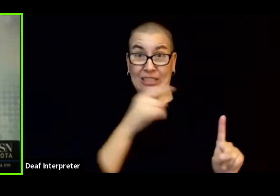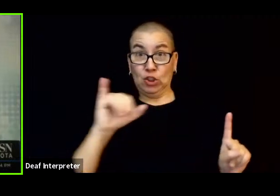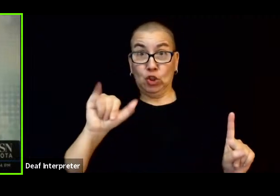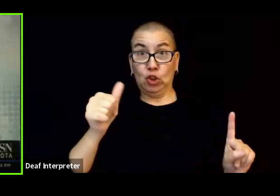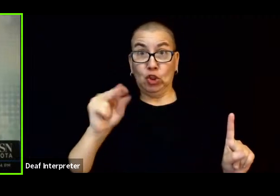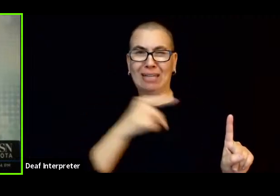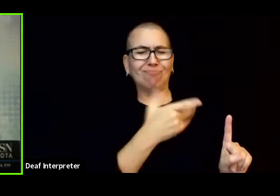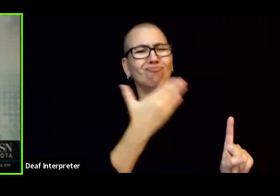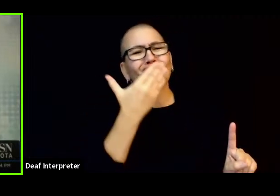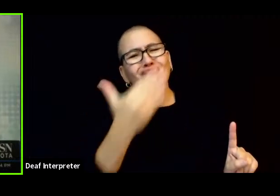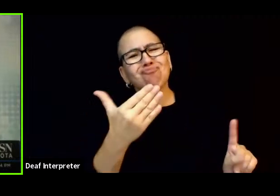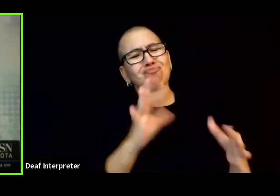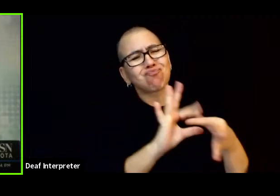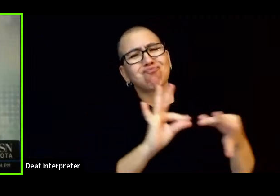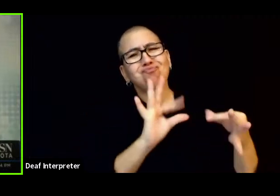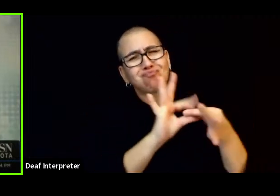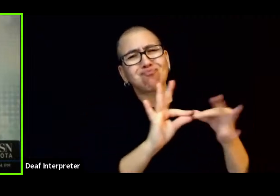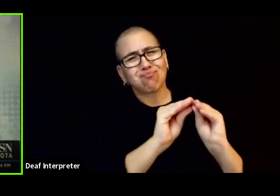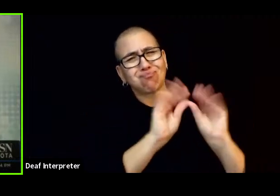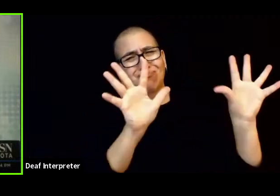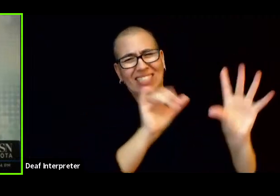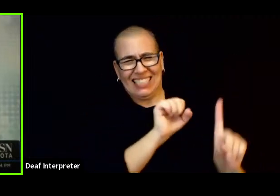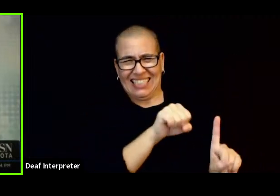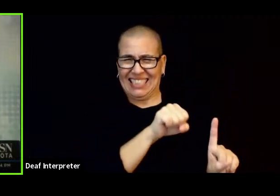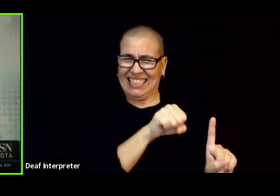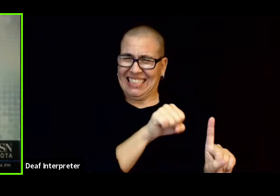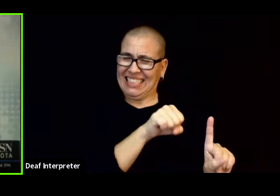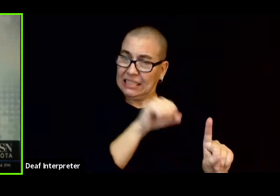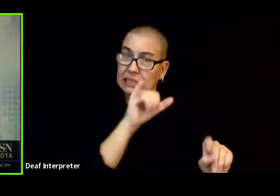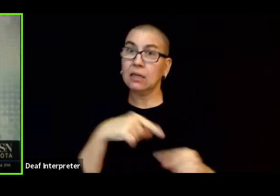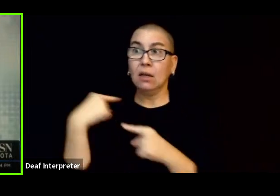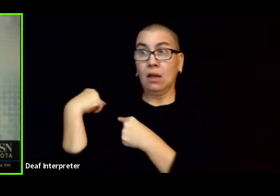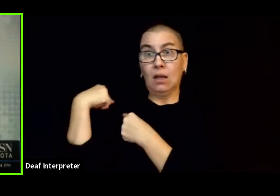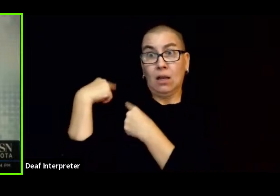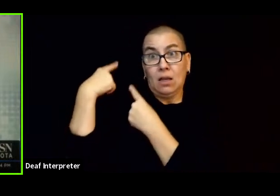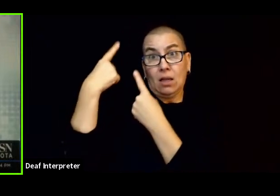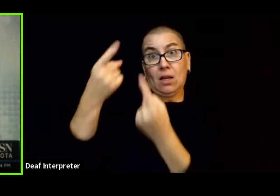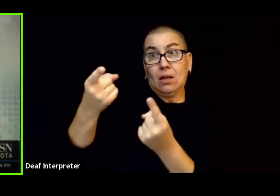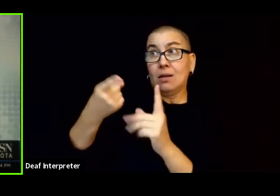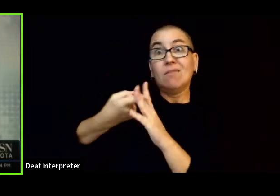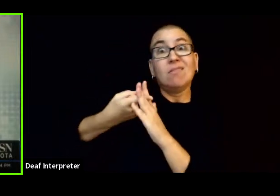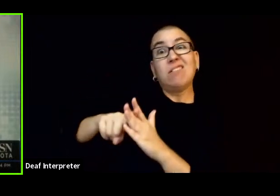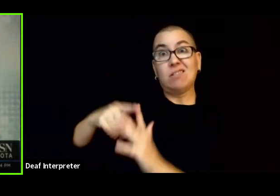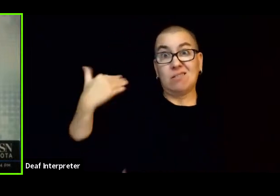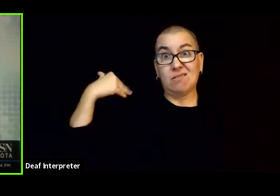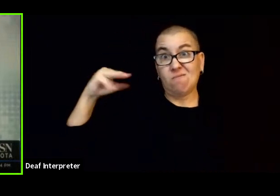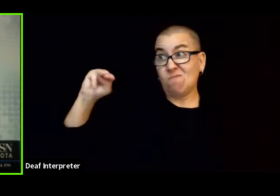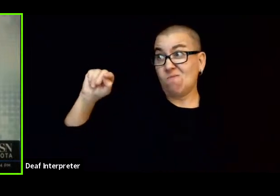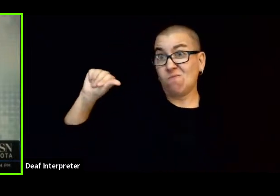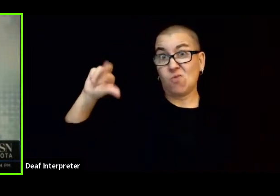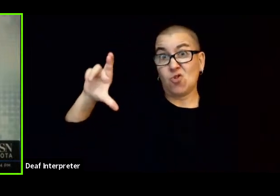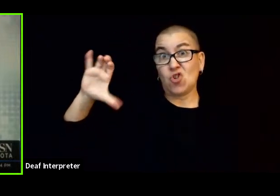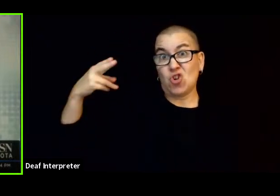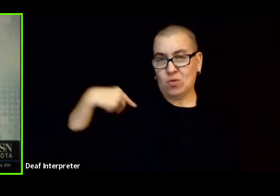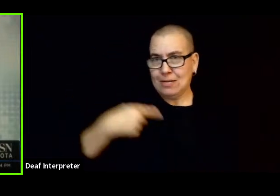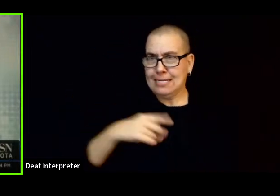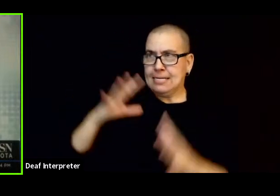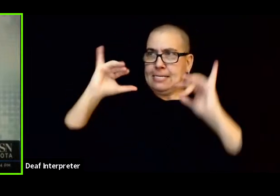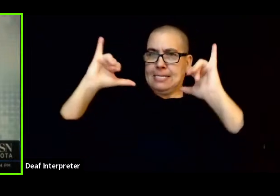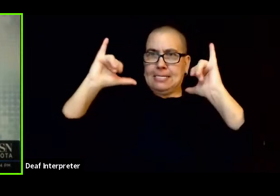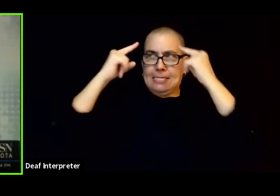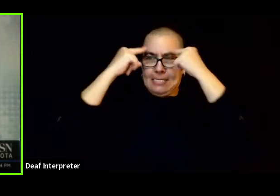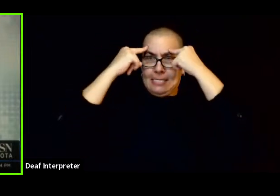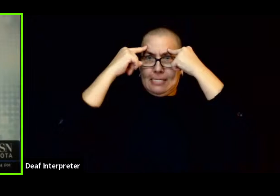that's been done throughout the pandemic to plan for hospital capacity and staffing on the part of our,